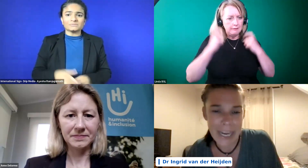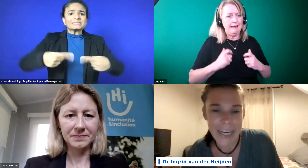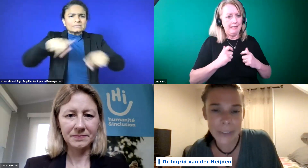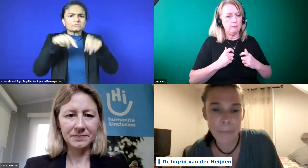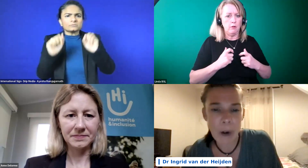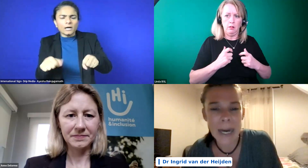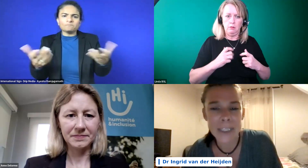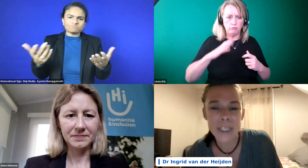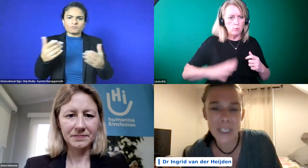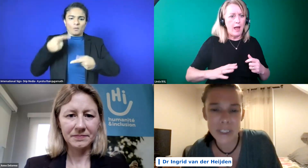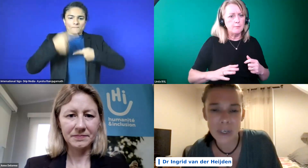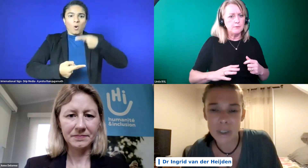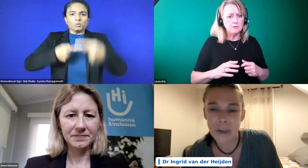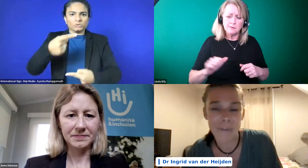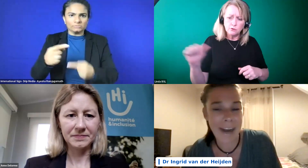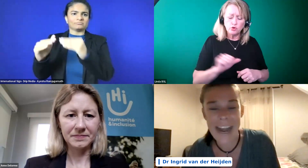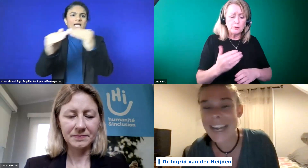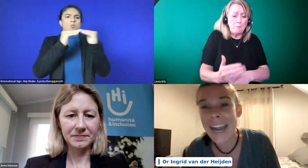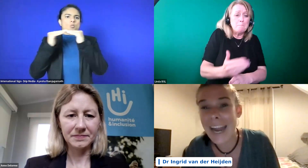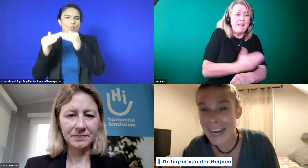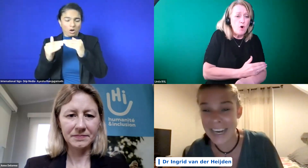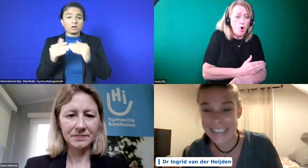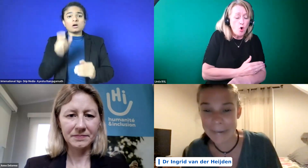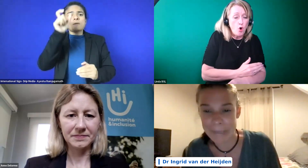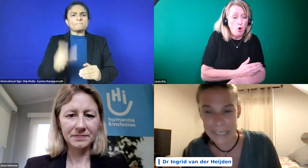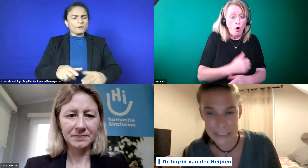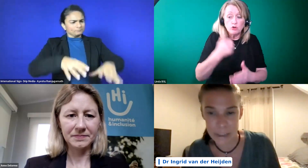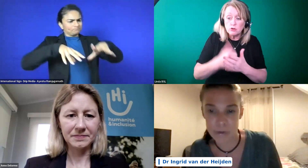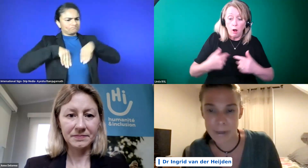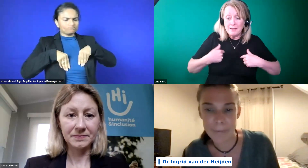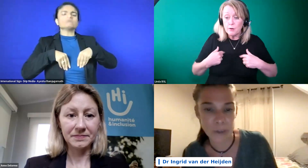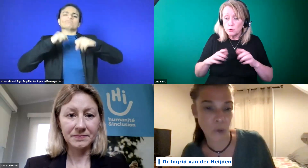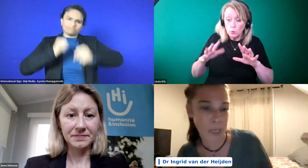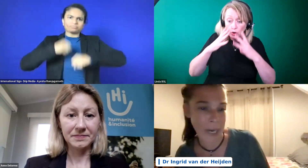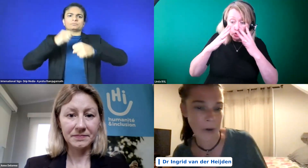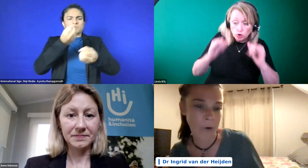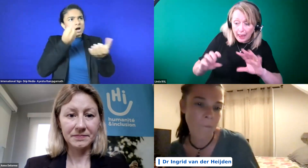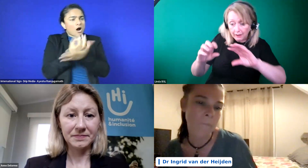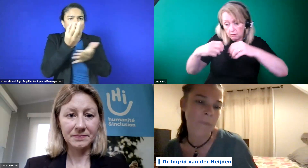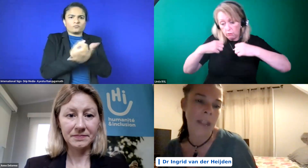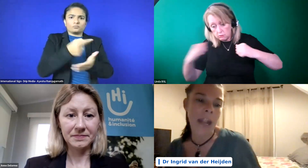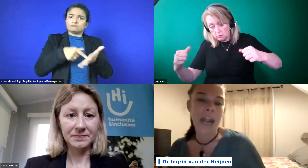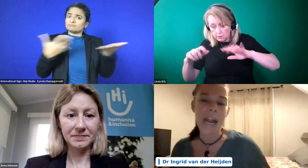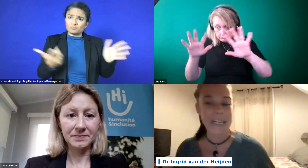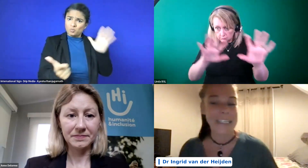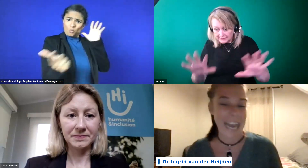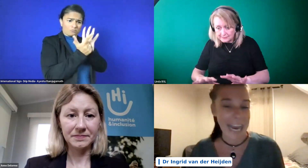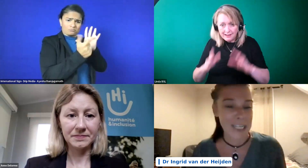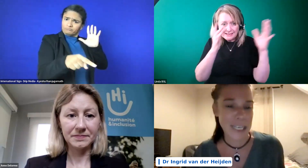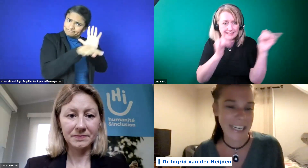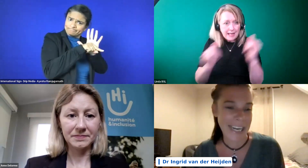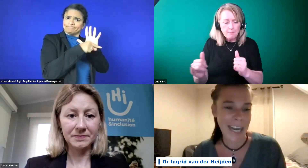from the client prior to the start of any examination, treatment, or care. It